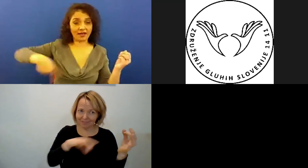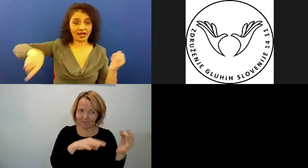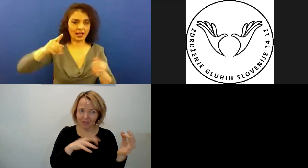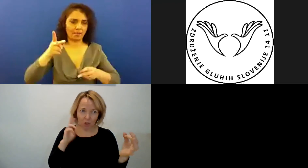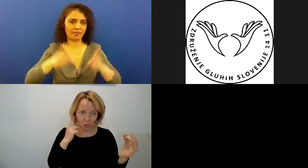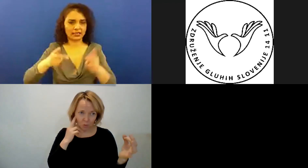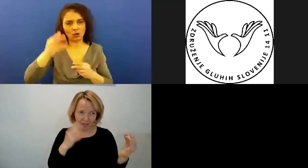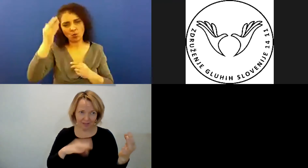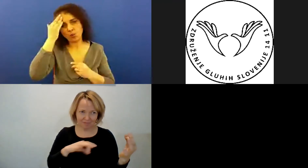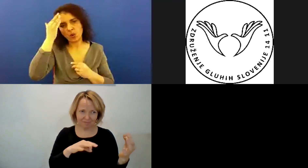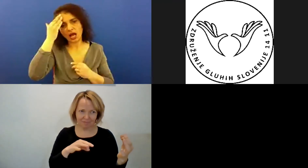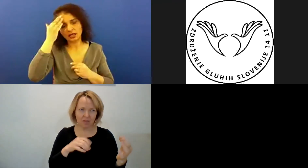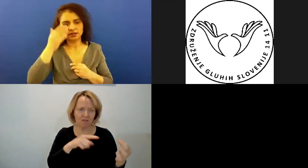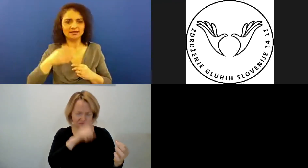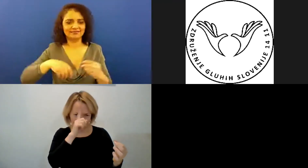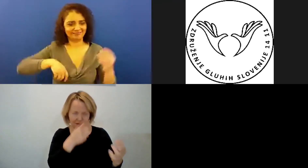sign.